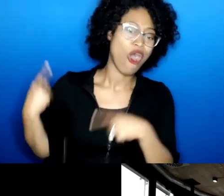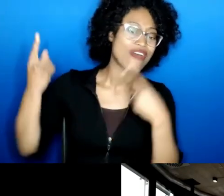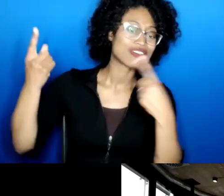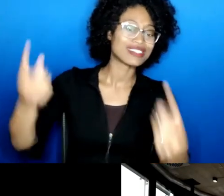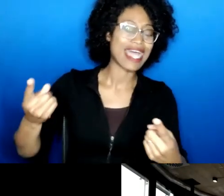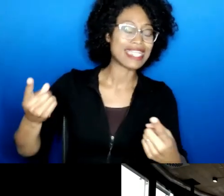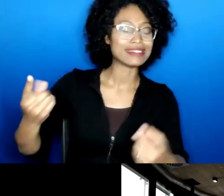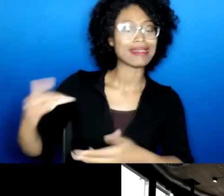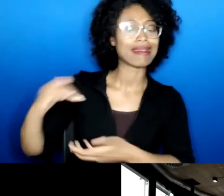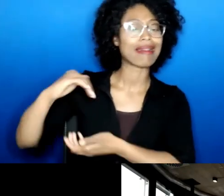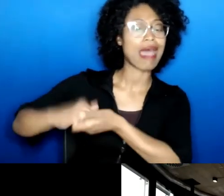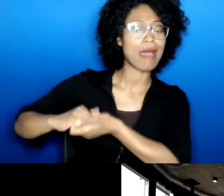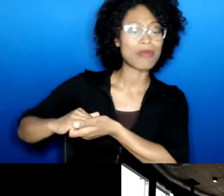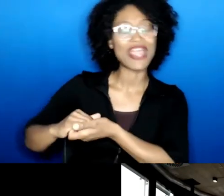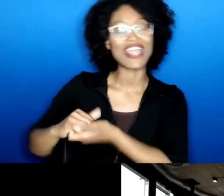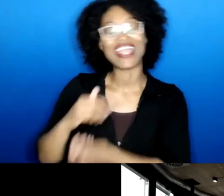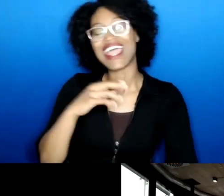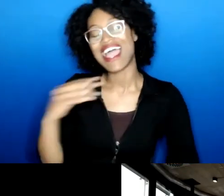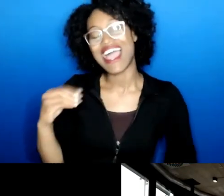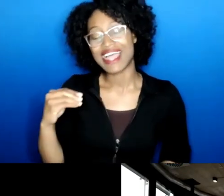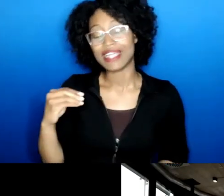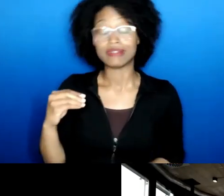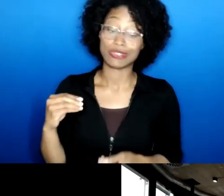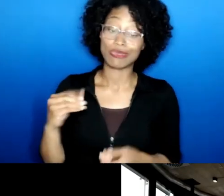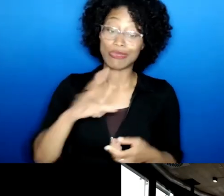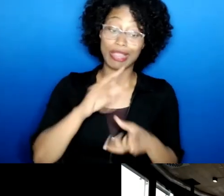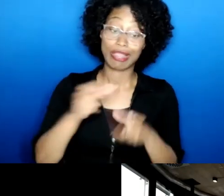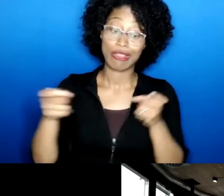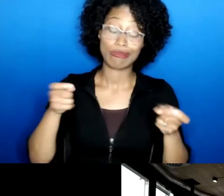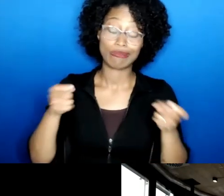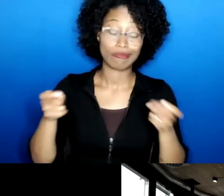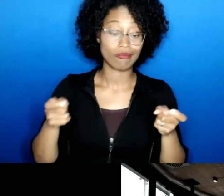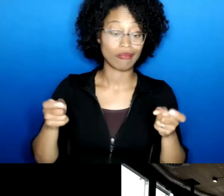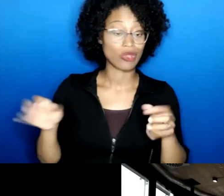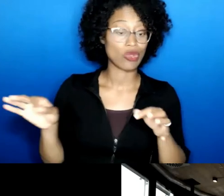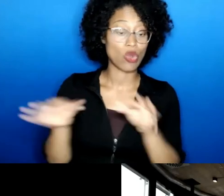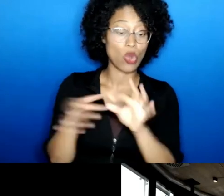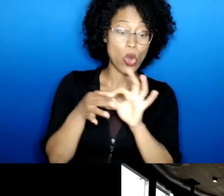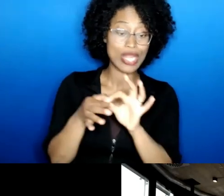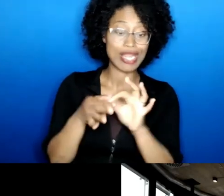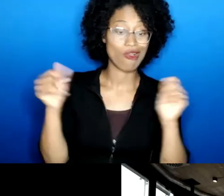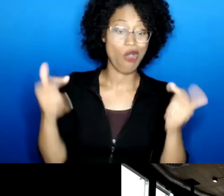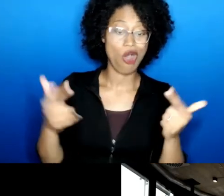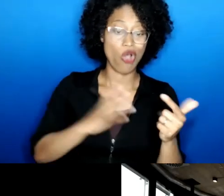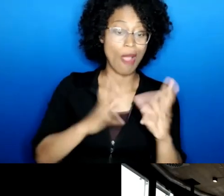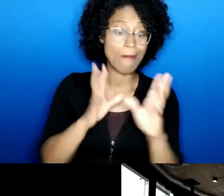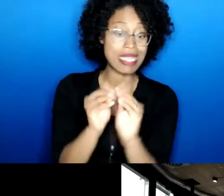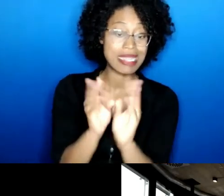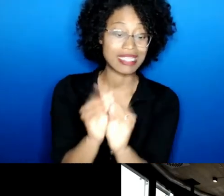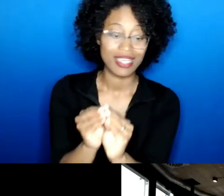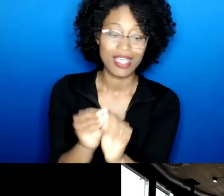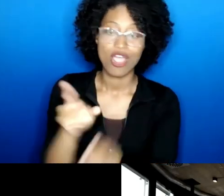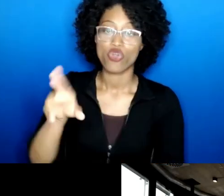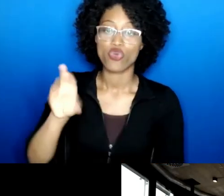the annual meeting. So Robert's been an instrumental innovator